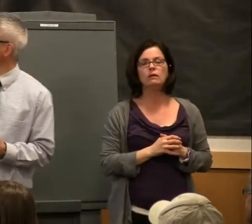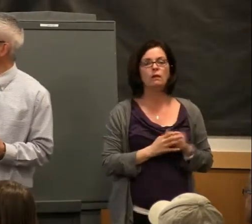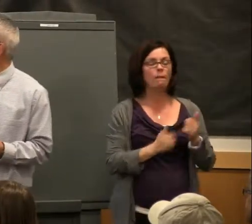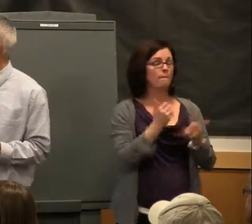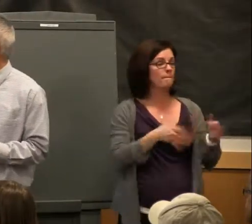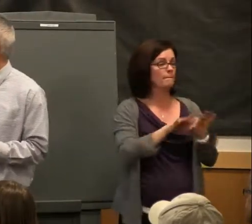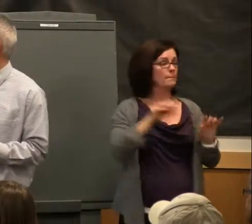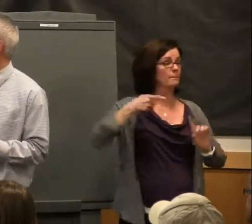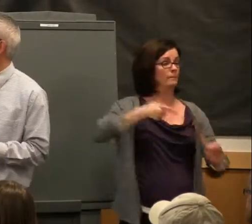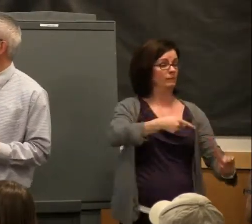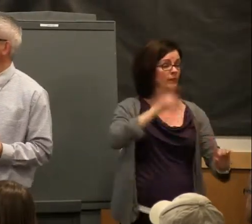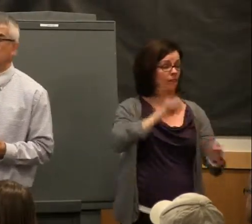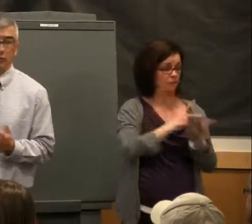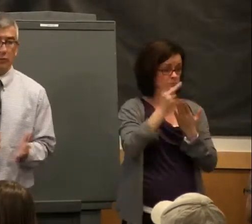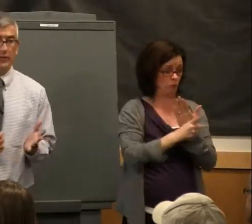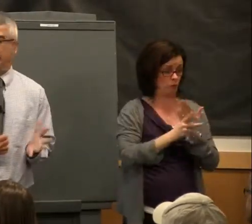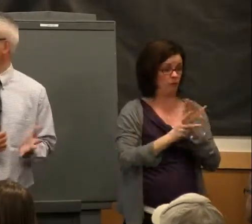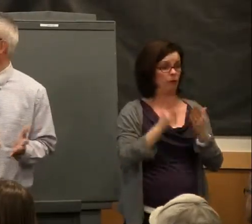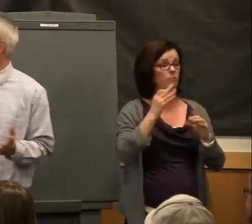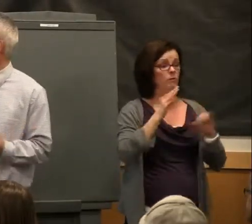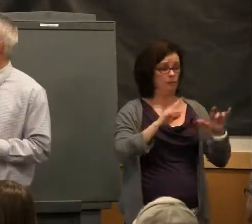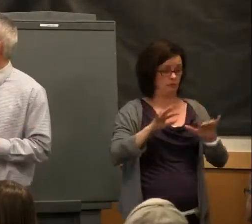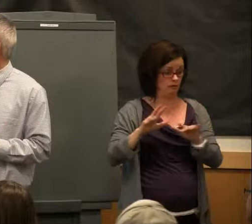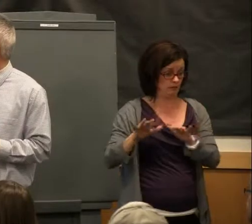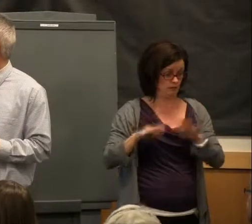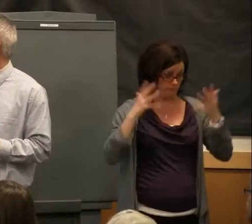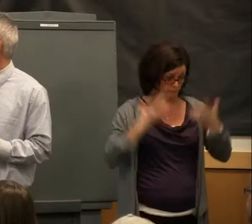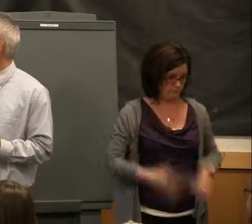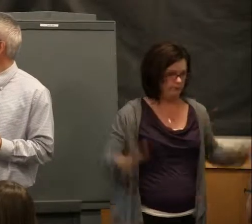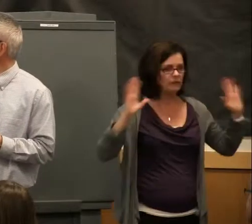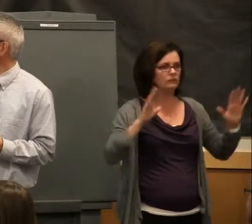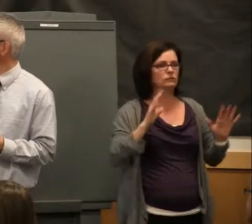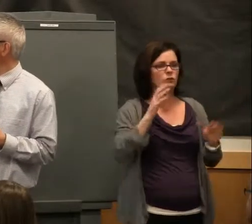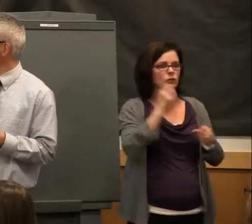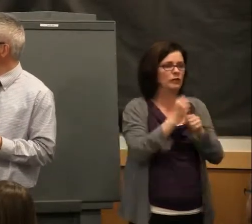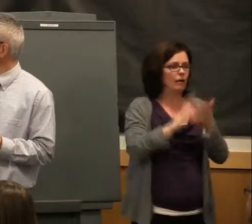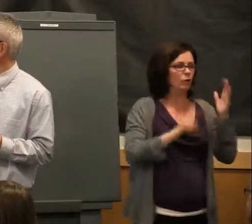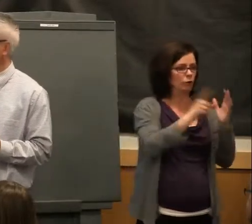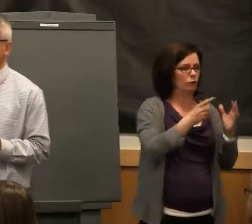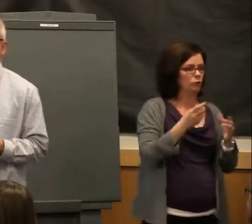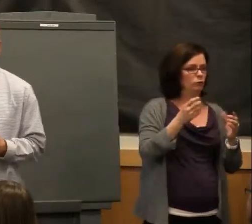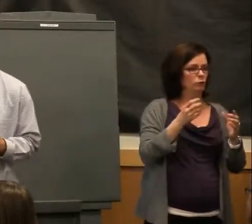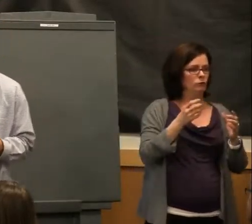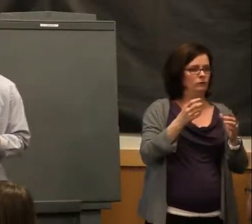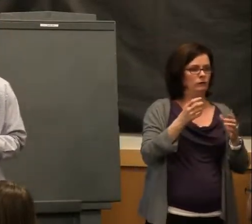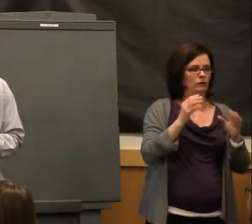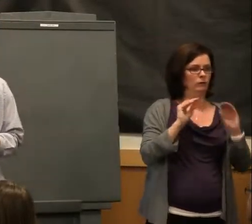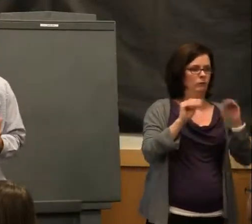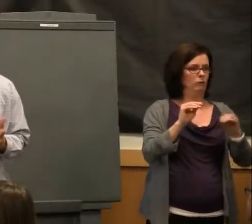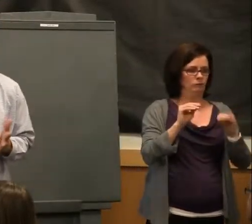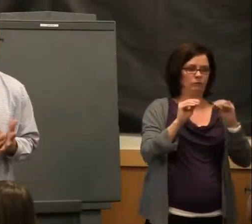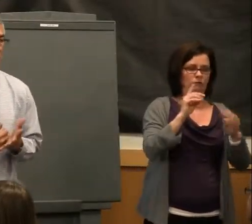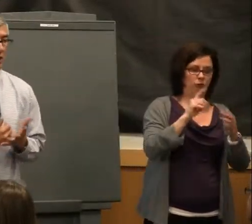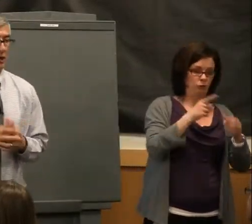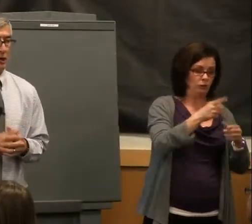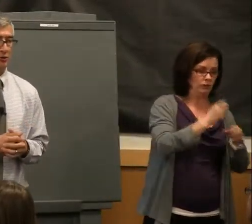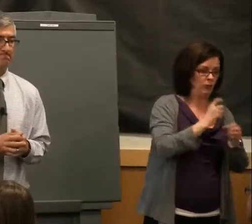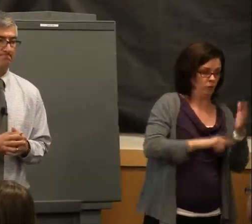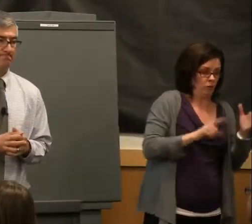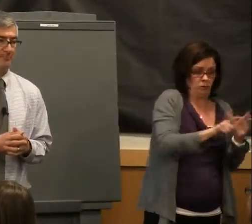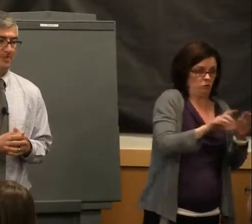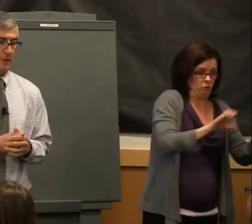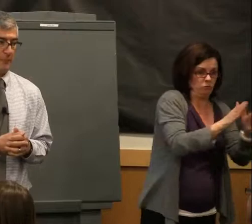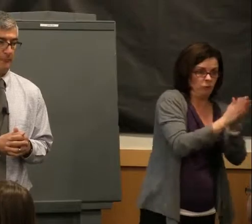The bottom line is you're going to get out of this program what you put into it. We are ready to invest in your future success. The question is, are